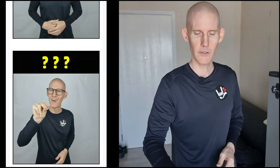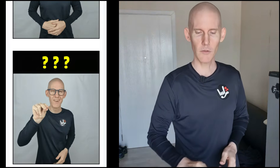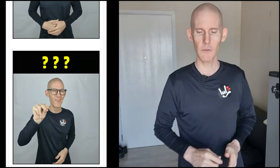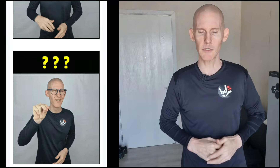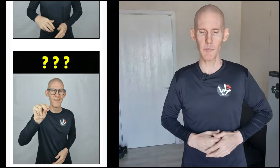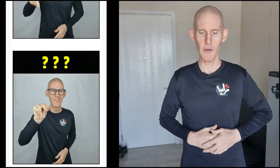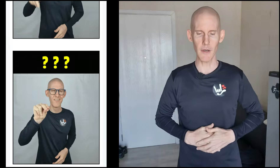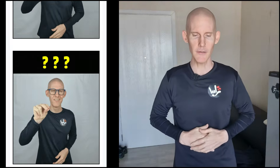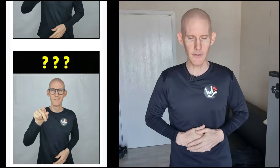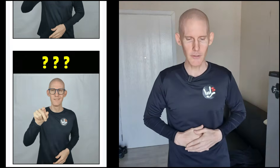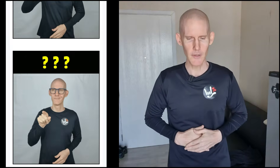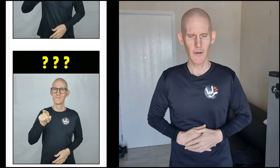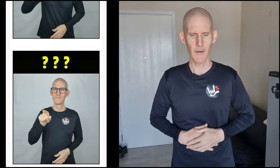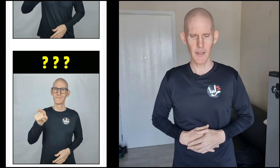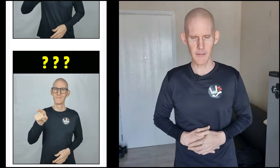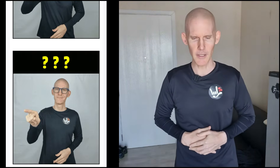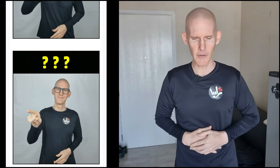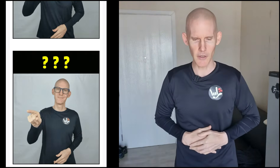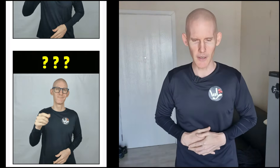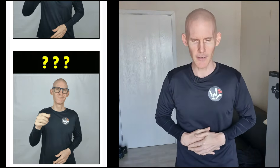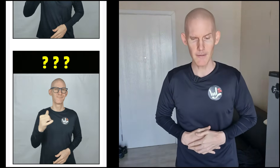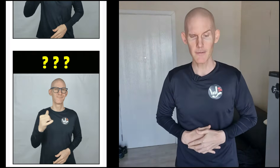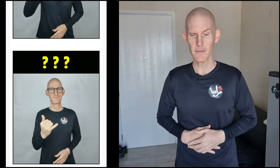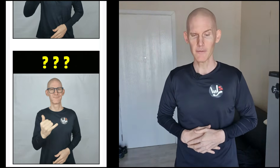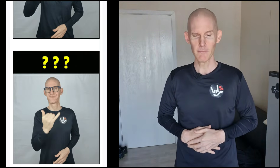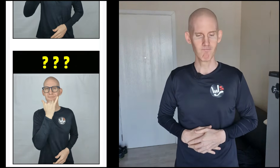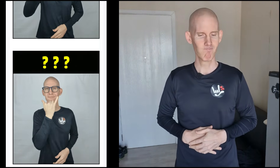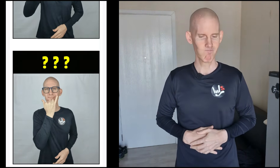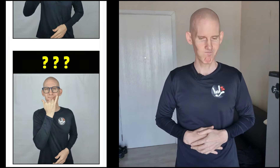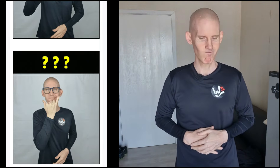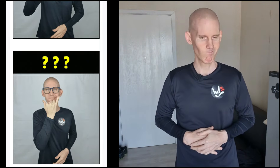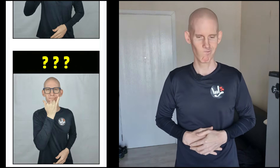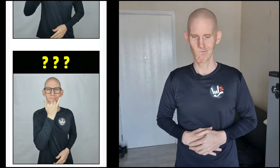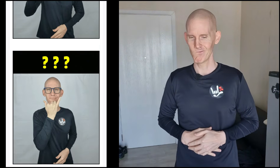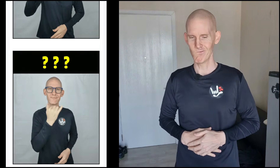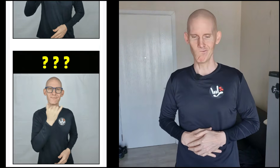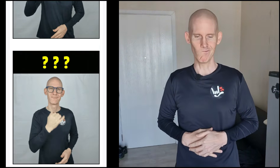Okay, this is the response. All right, let's take a look at it.